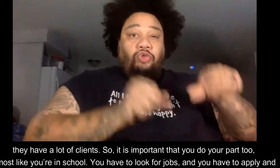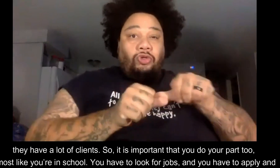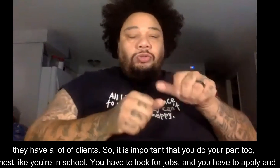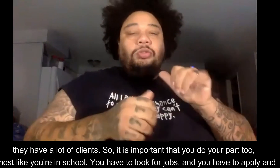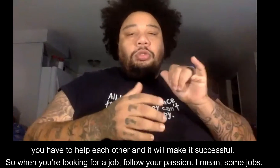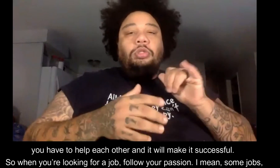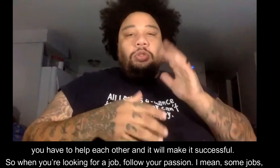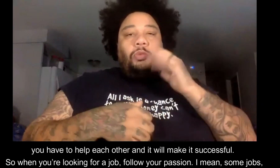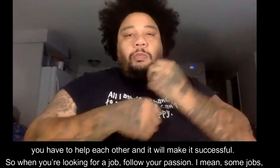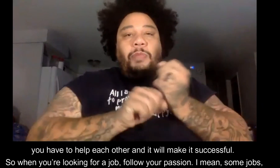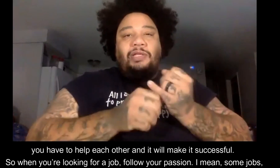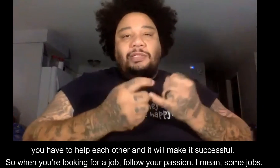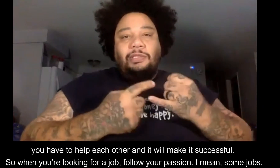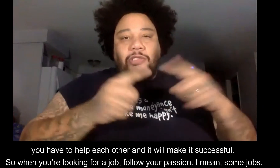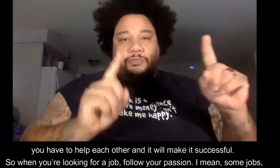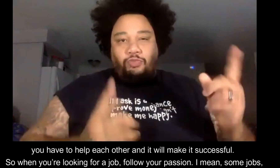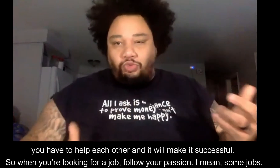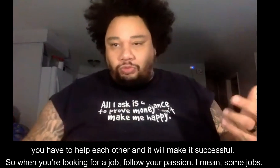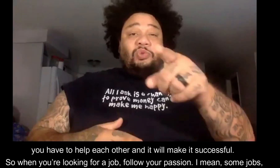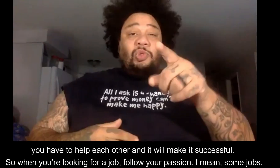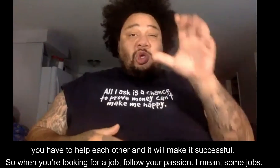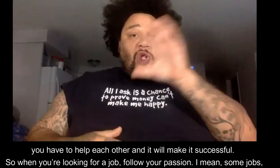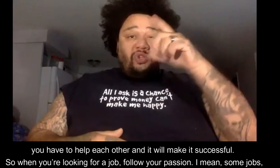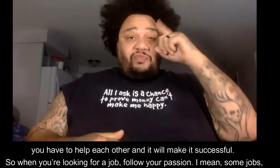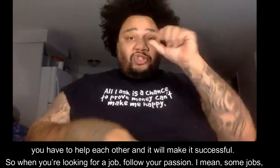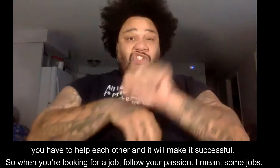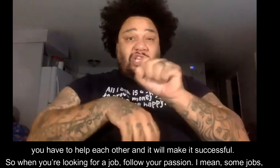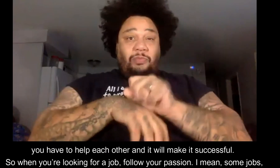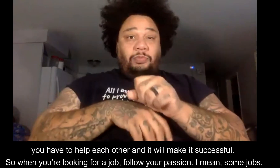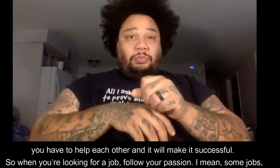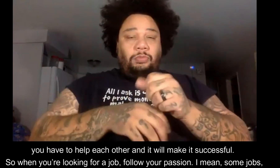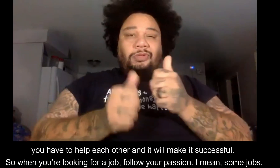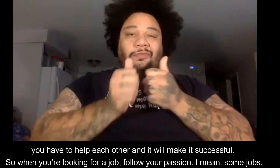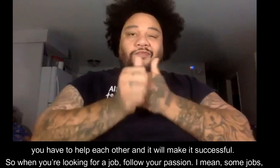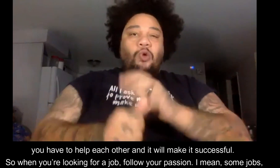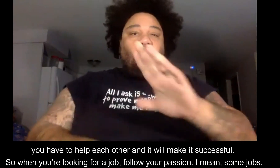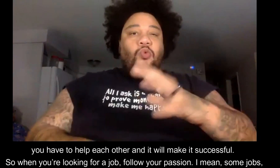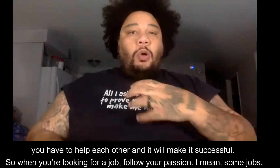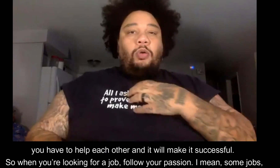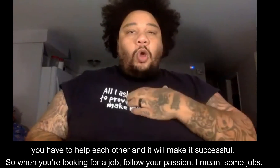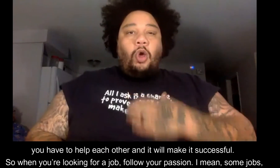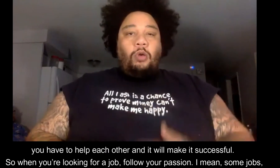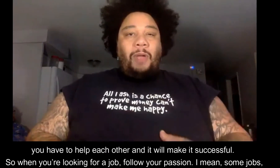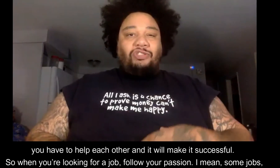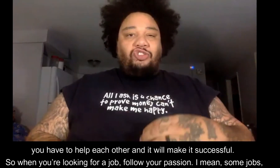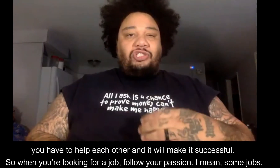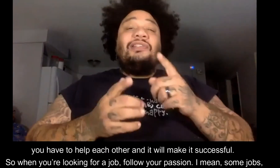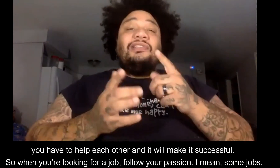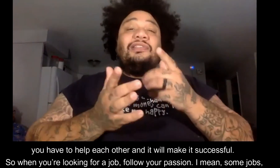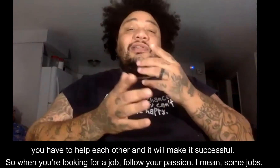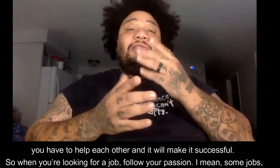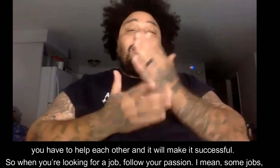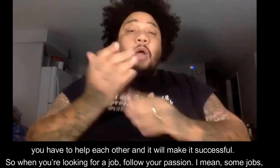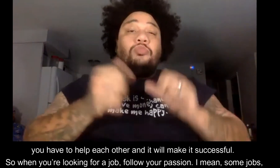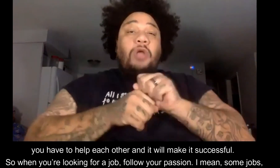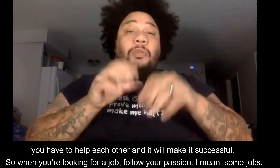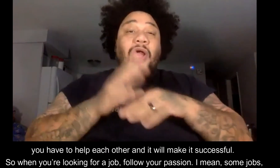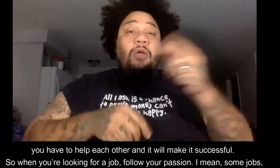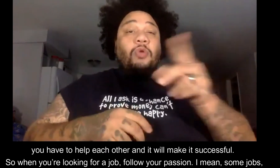apply and you have to help each other, and it'll make it successful. So when you're looking for a job, follow your